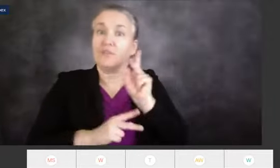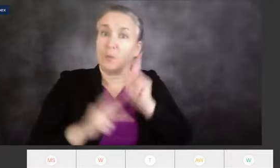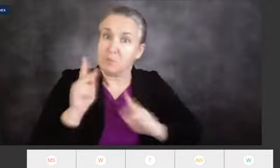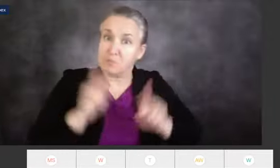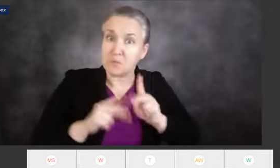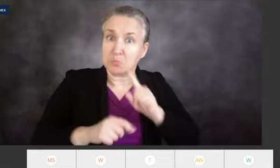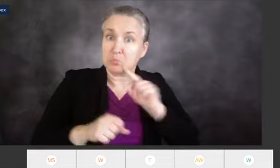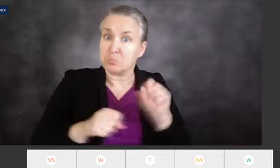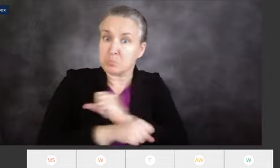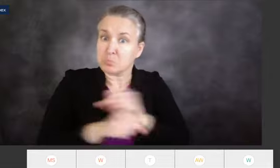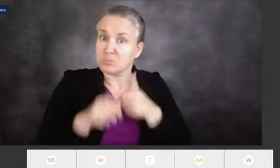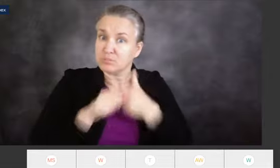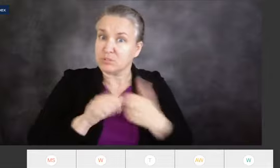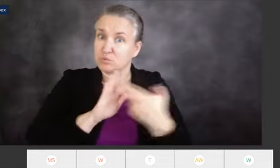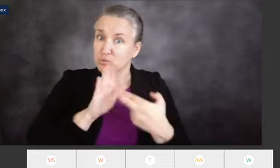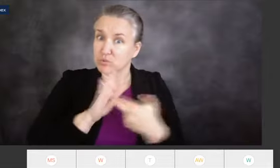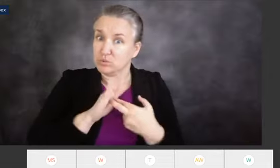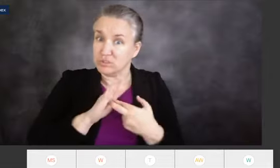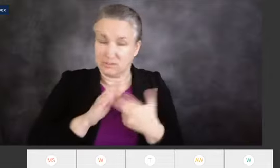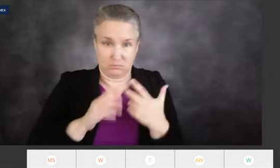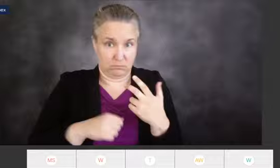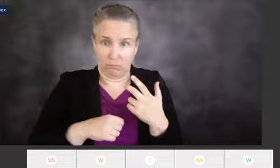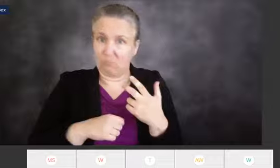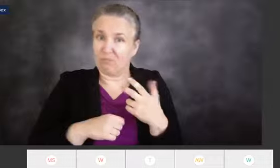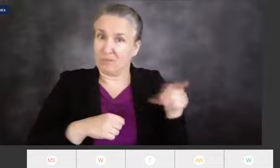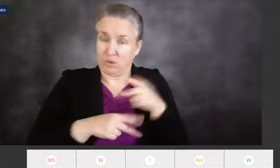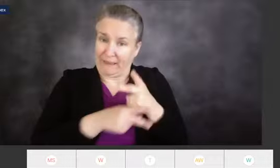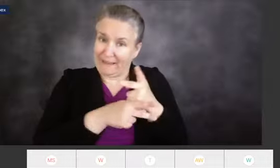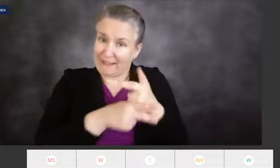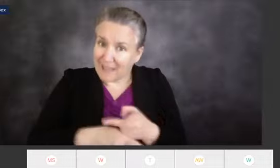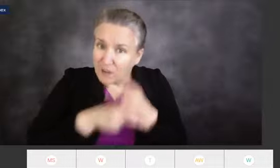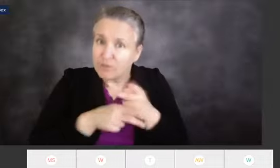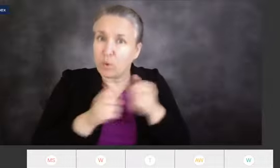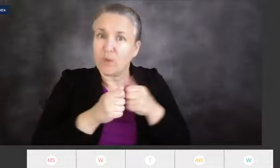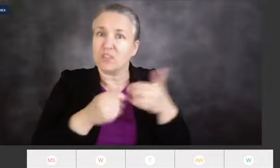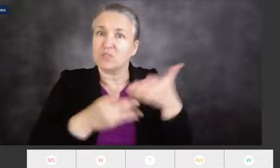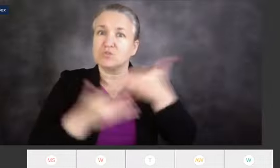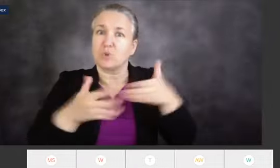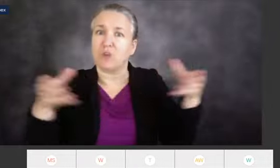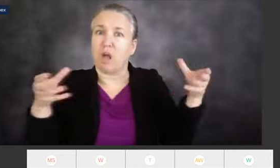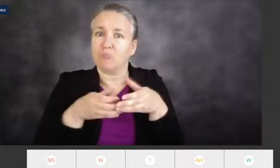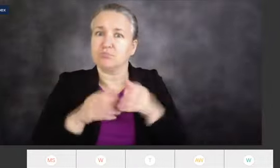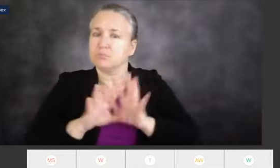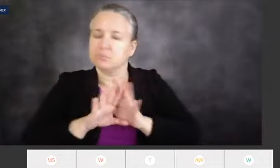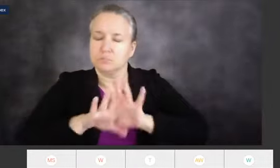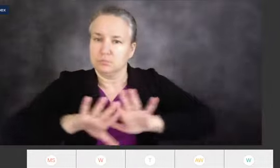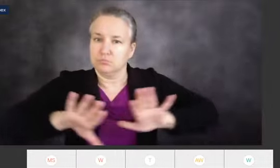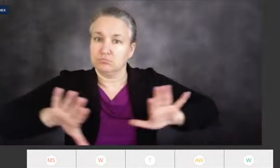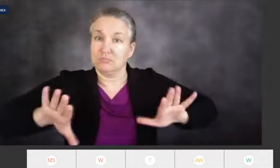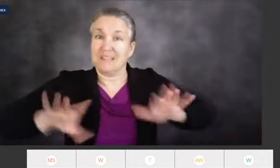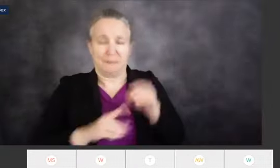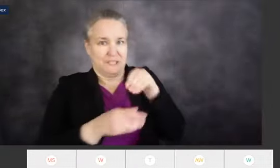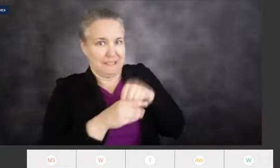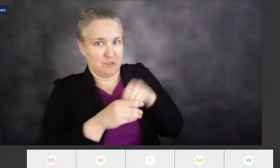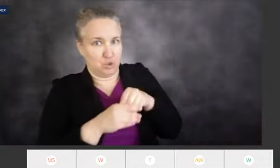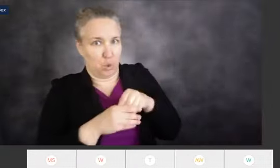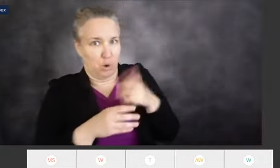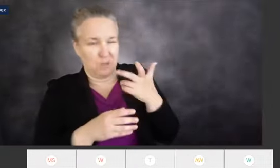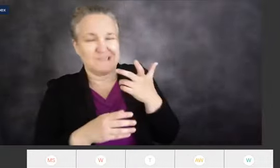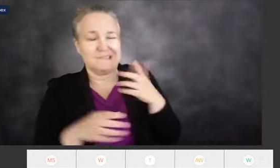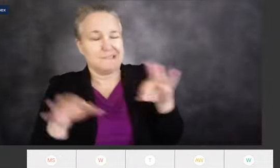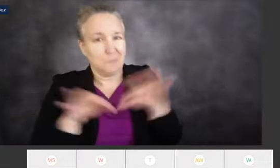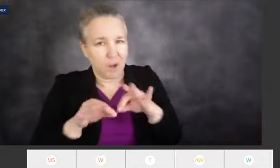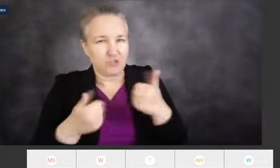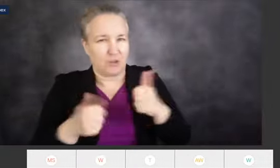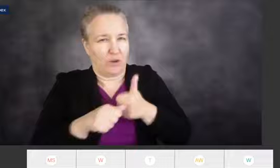do stay compliant with that, and they're very careful about social gatherings, particularly ones that are indoors, and they really try to